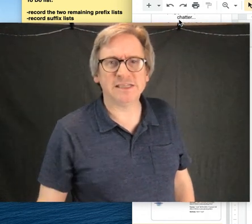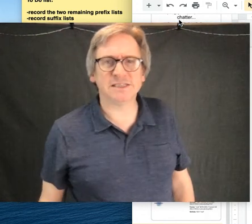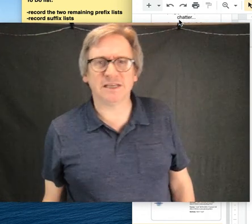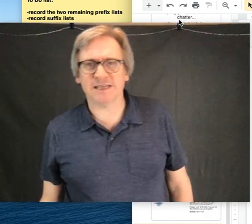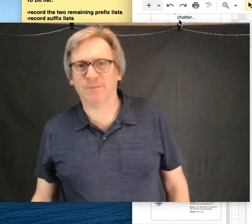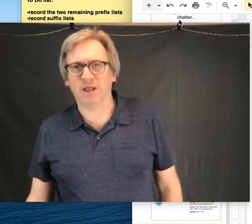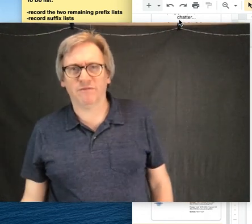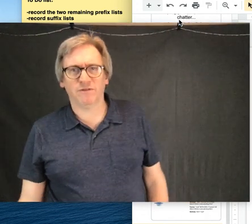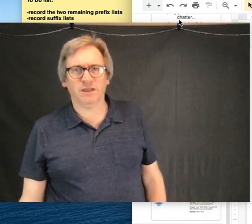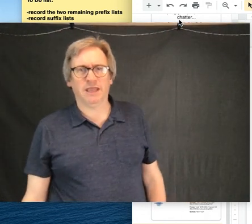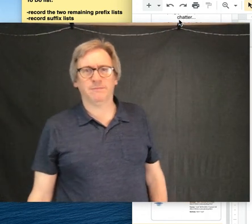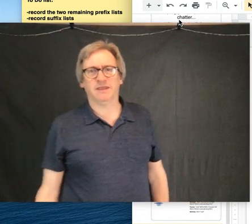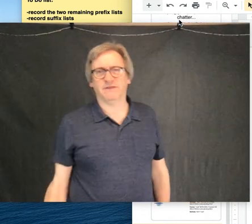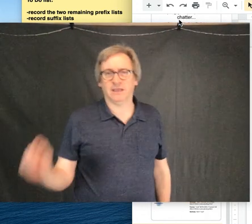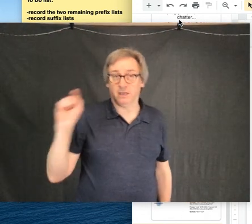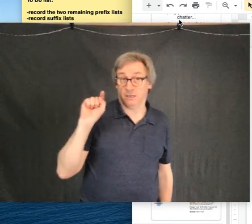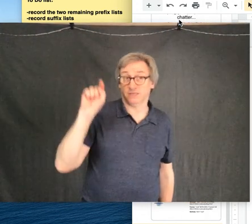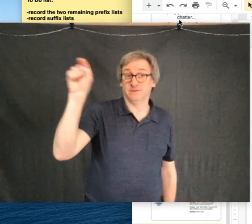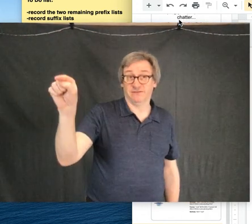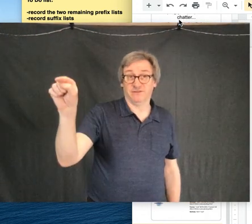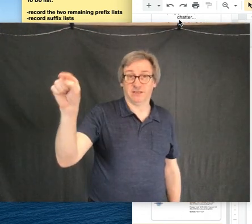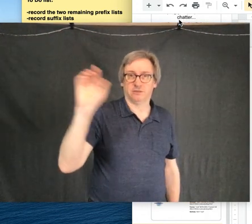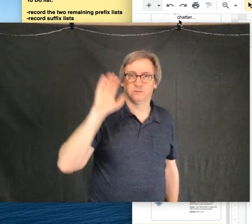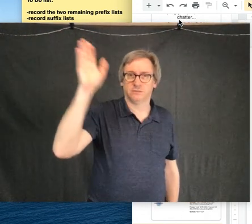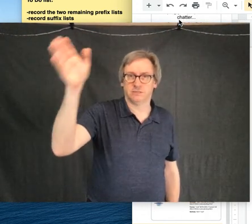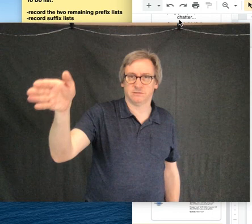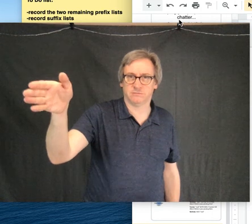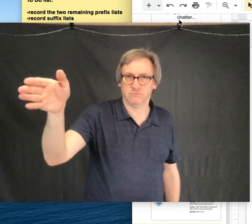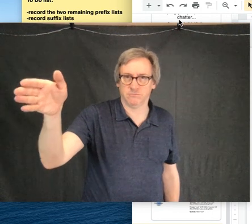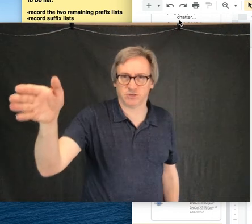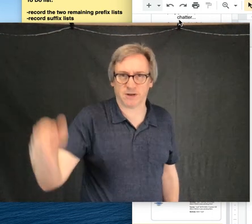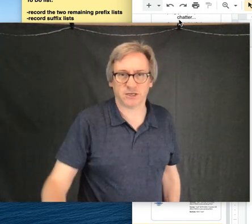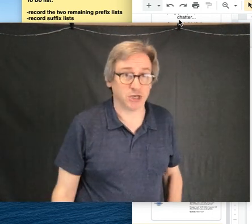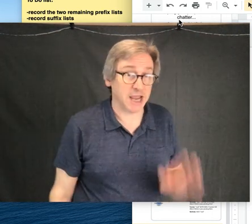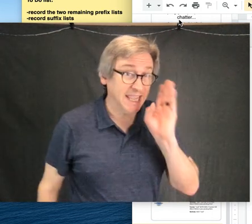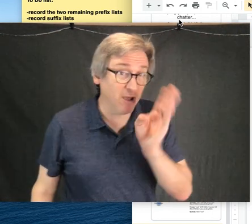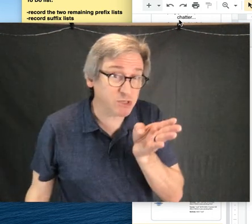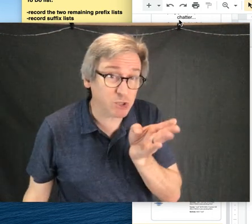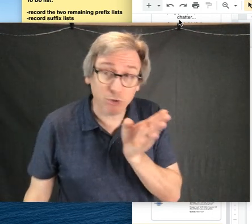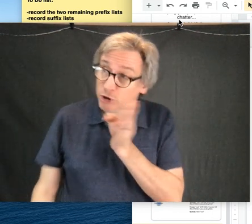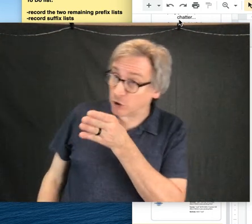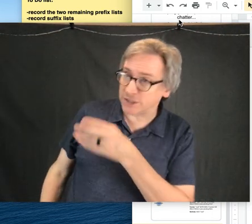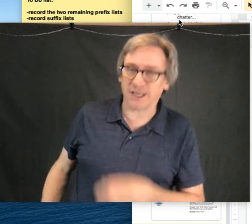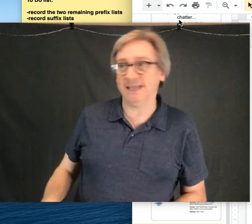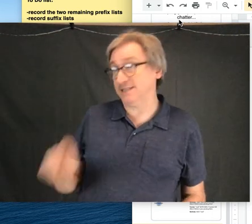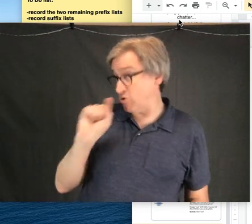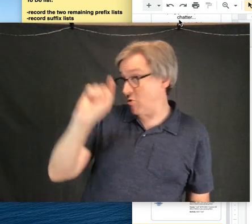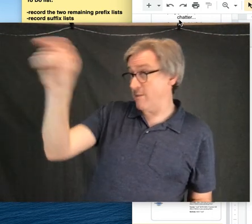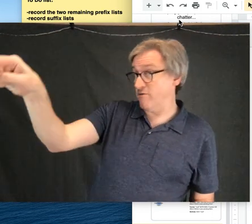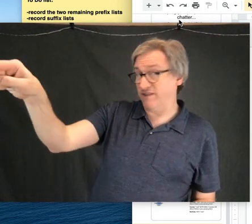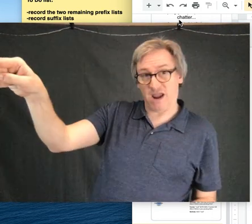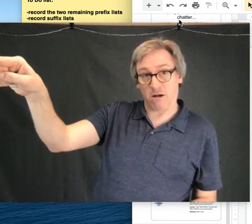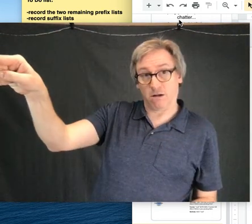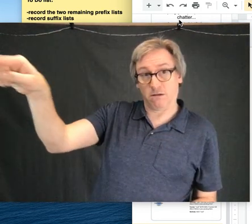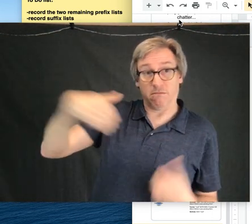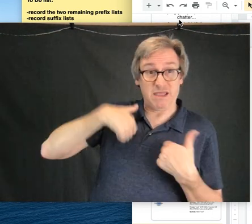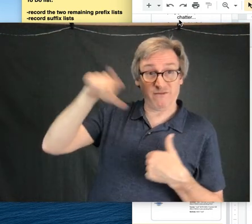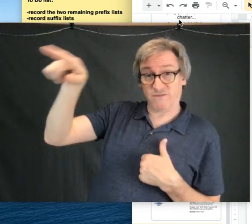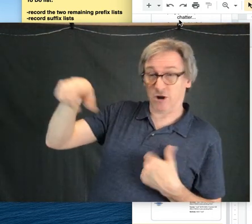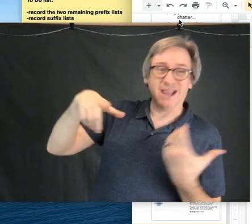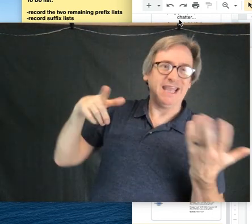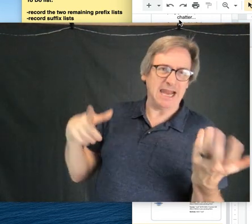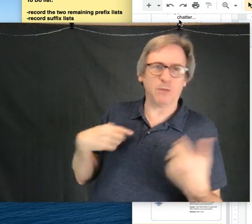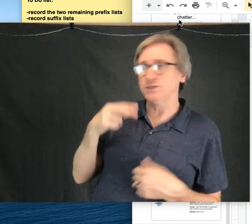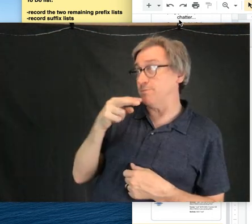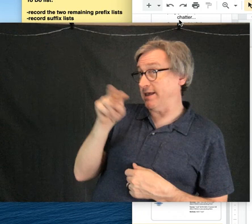And this is an example of him giving a specific direction. He also looks like he says, oh, I'm over there. I live